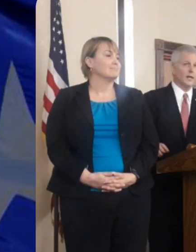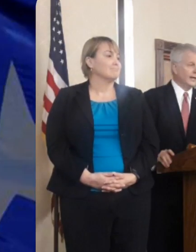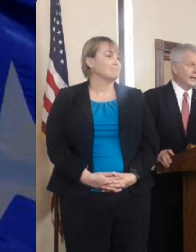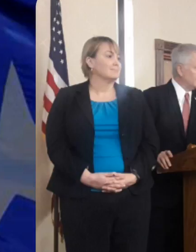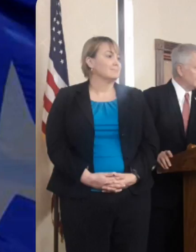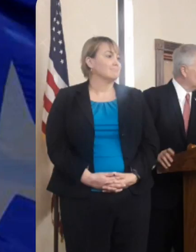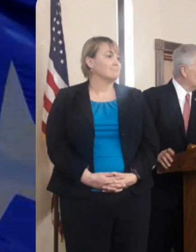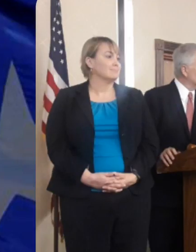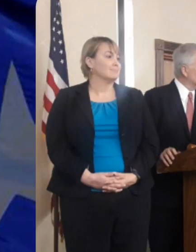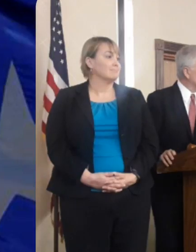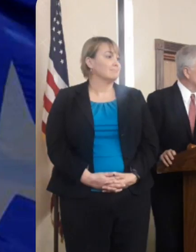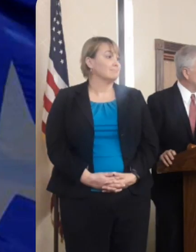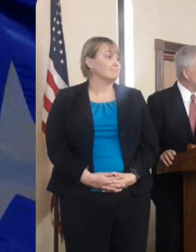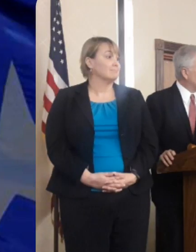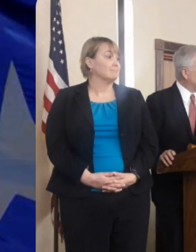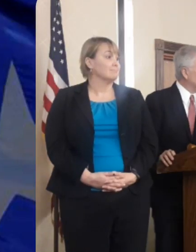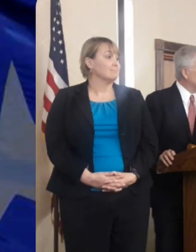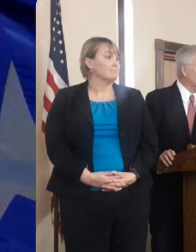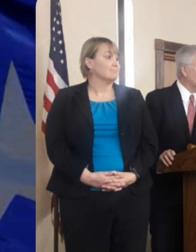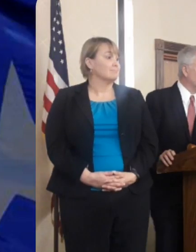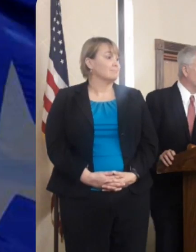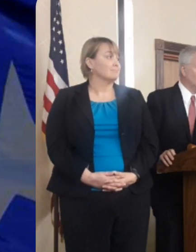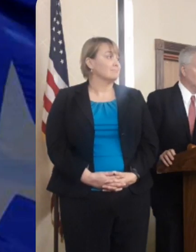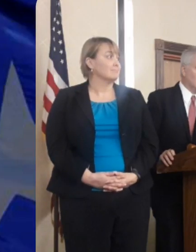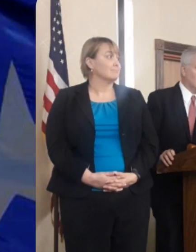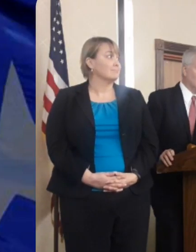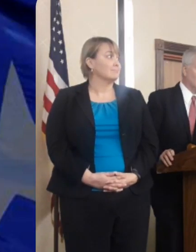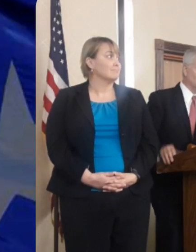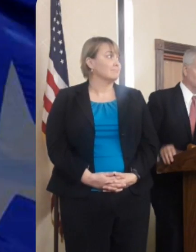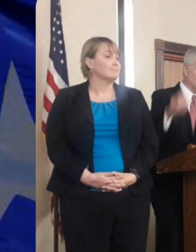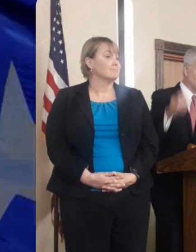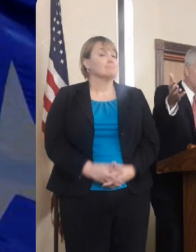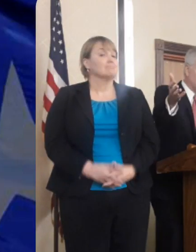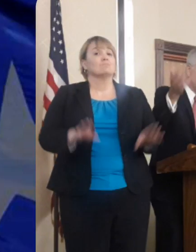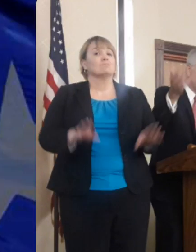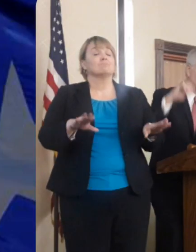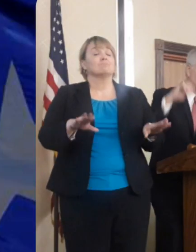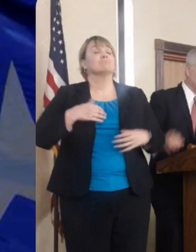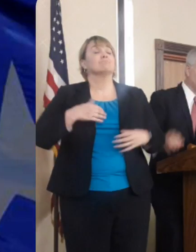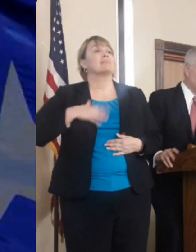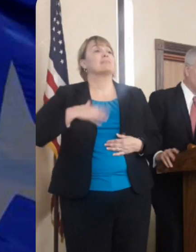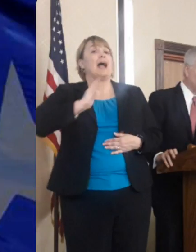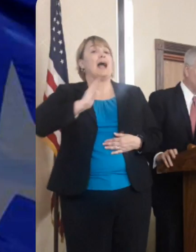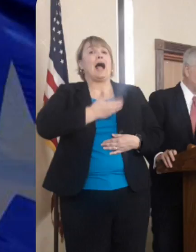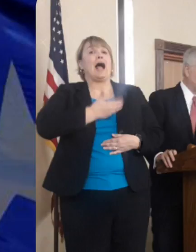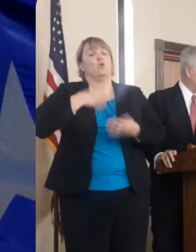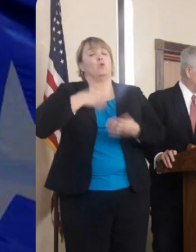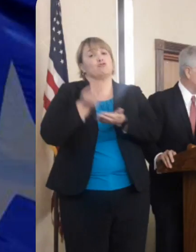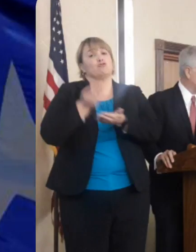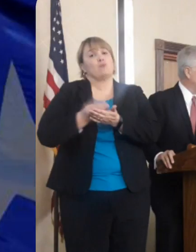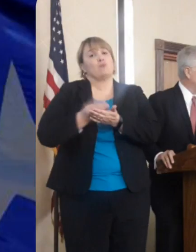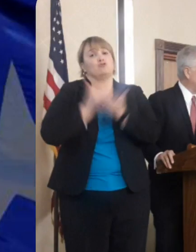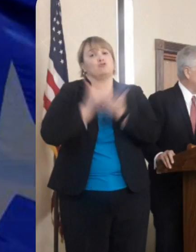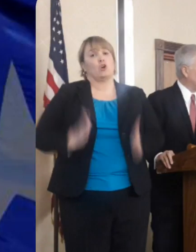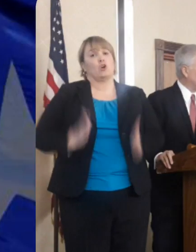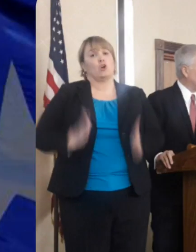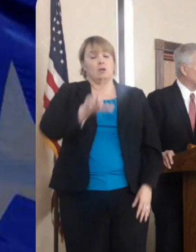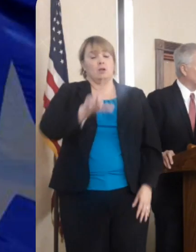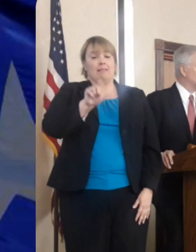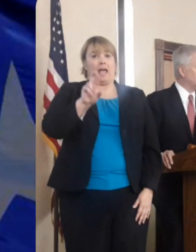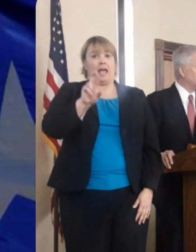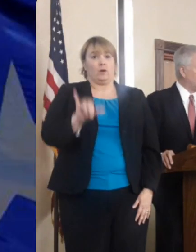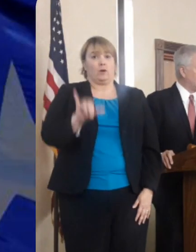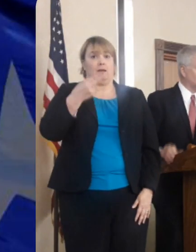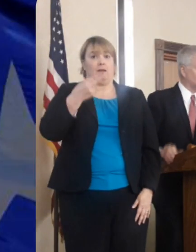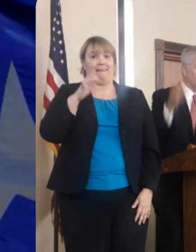If you all will indulge me again, our treasurer Larry Hicks has been phenomenally patient and been here most of the